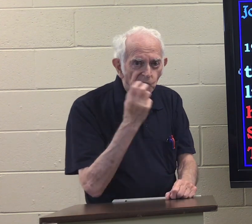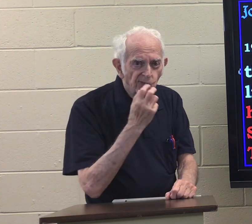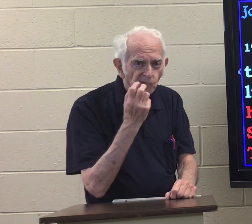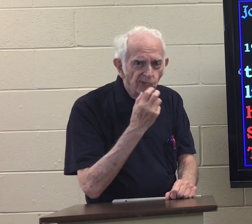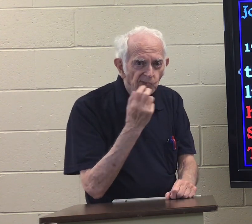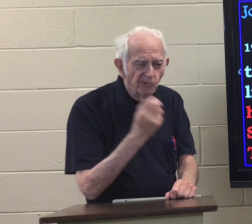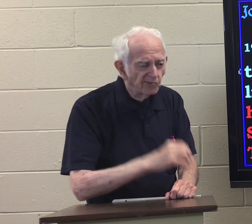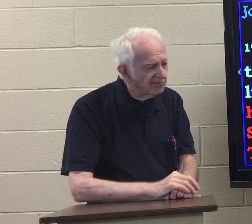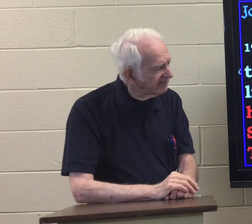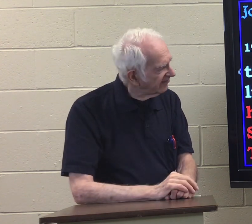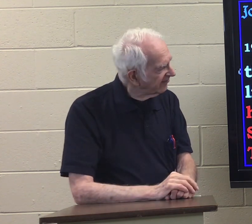Wow.